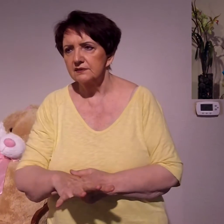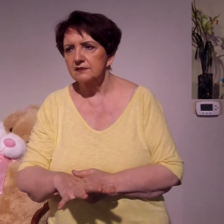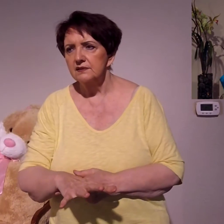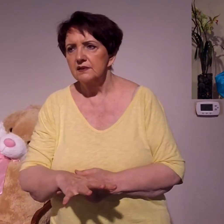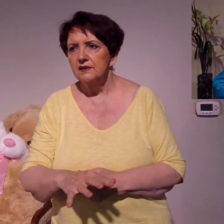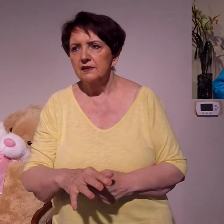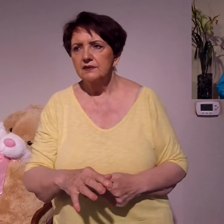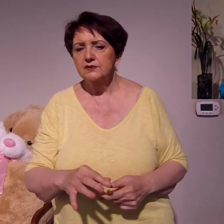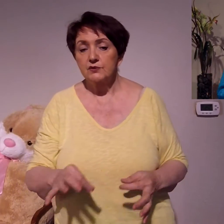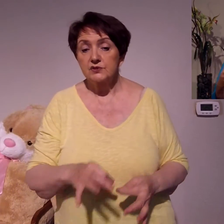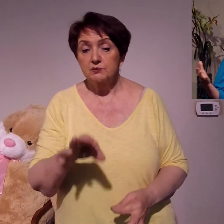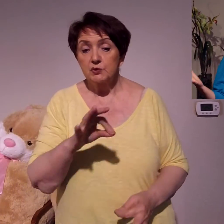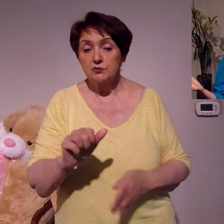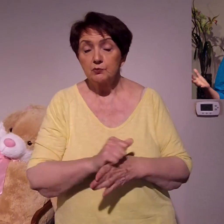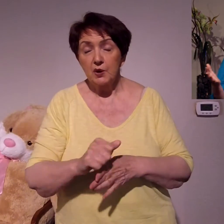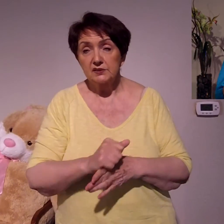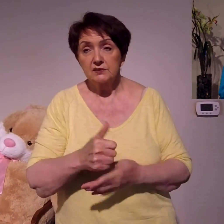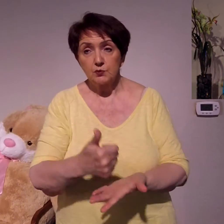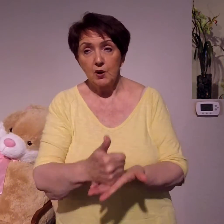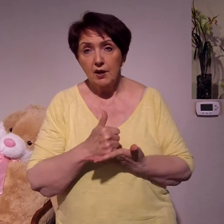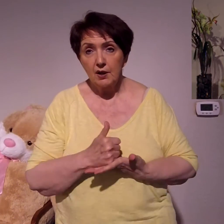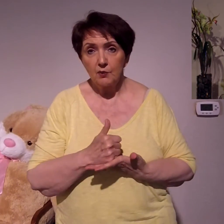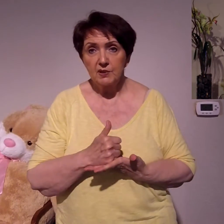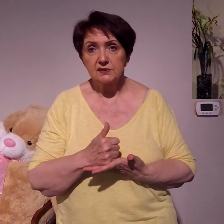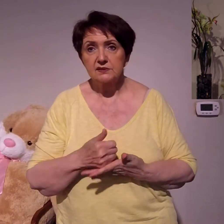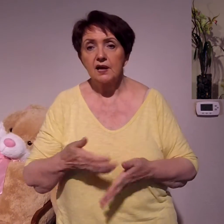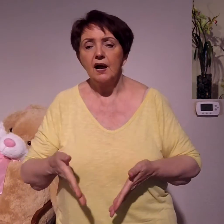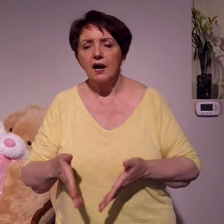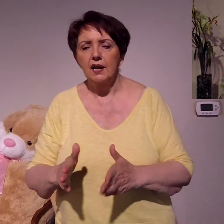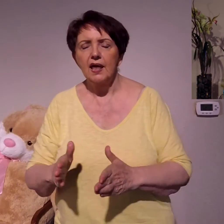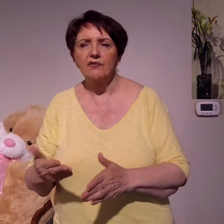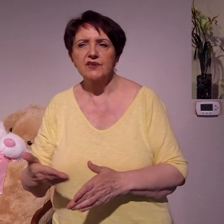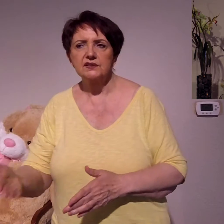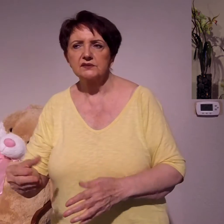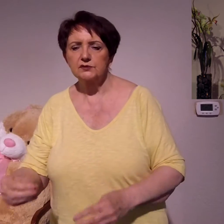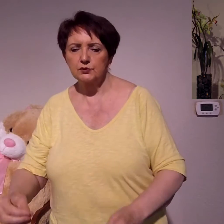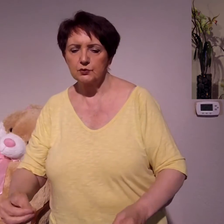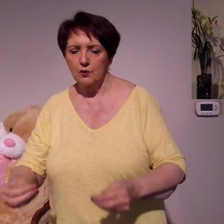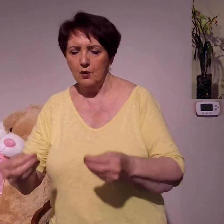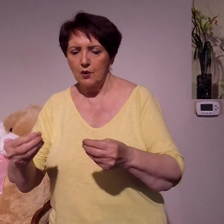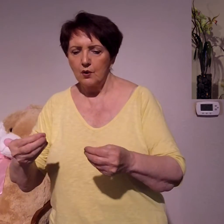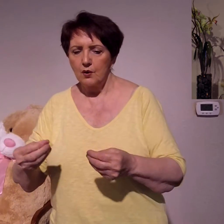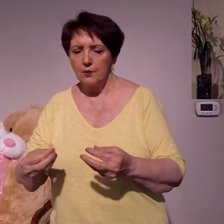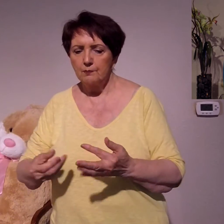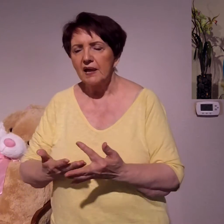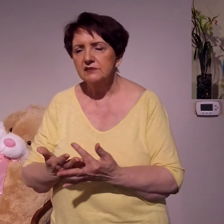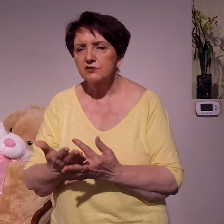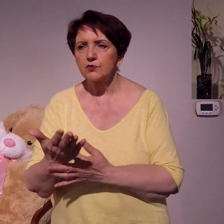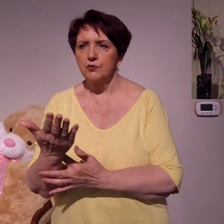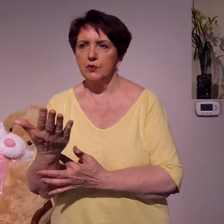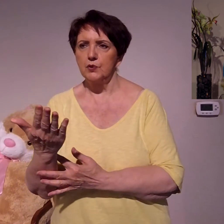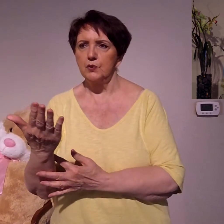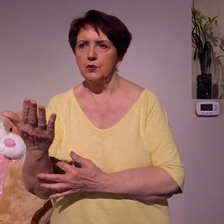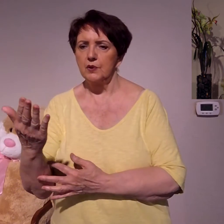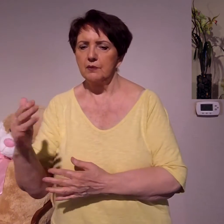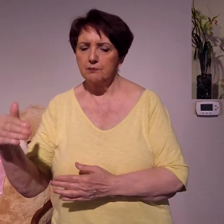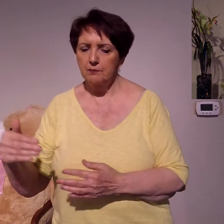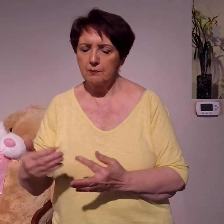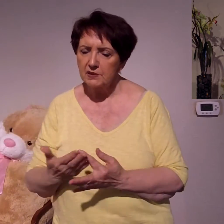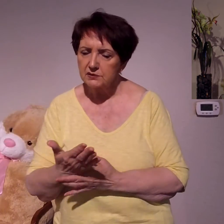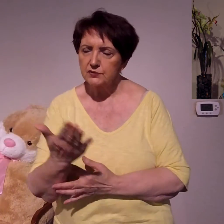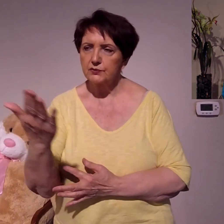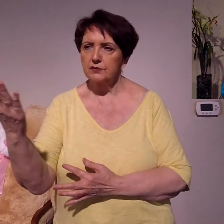meditating. Right? And all of that is what we do when we're being hypervigilant around what's going on around